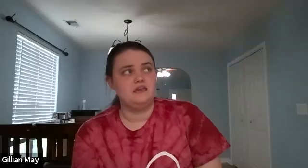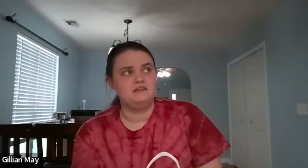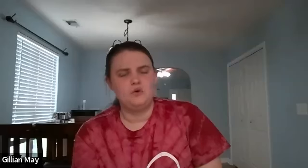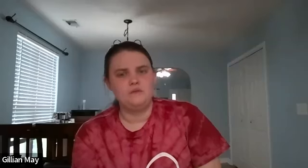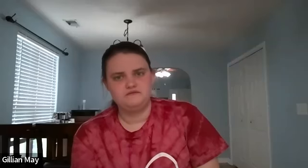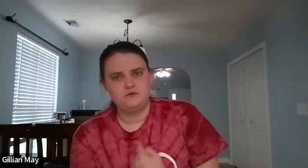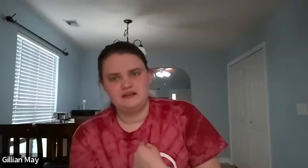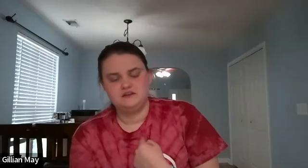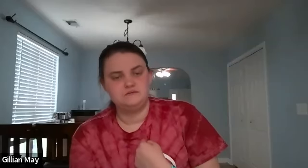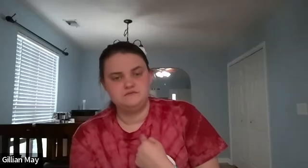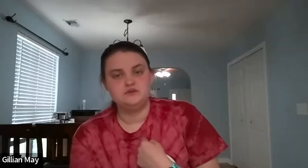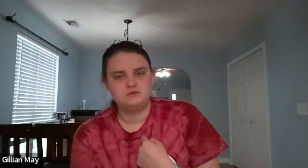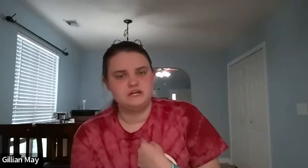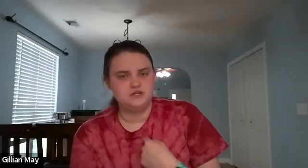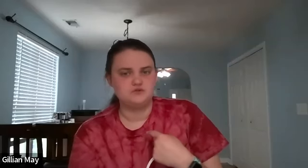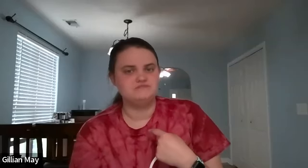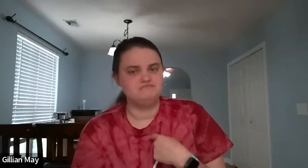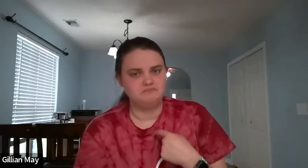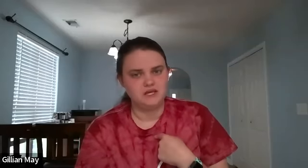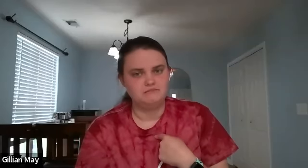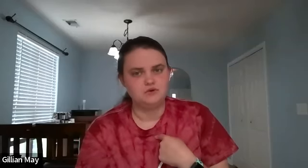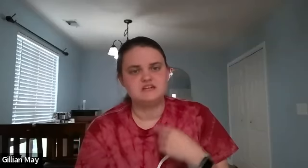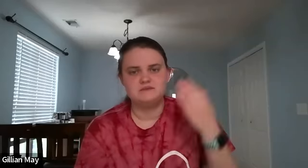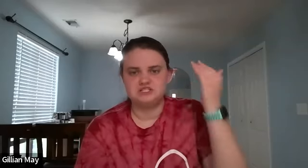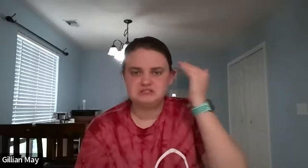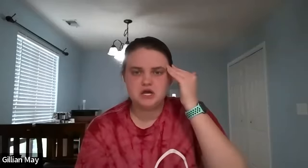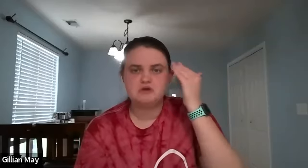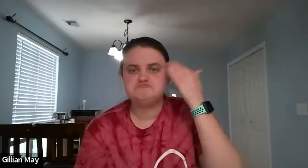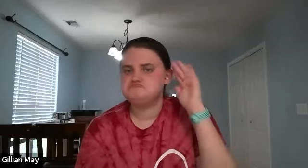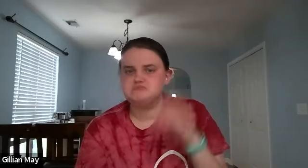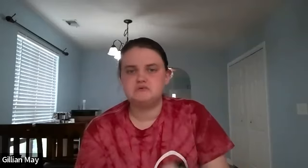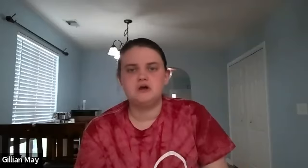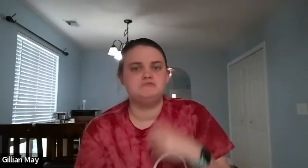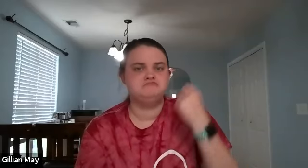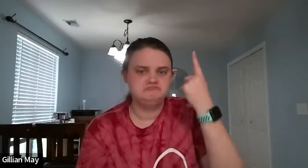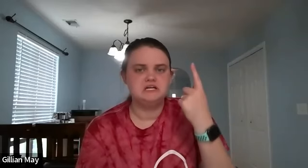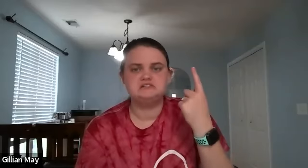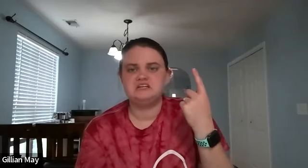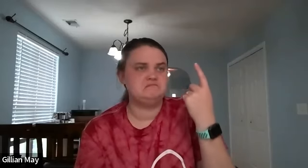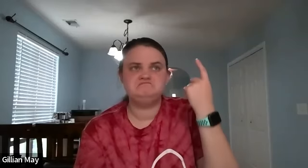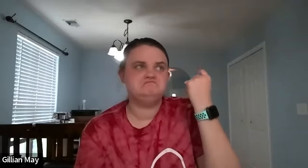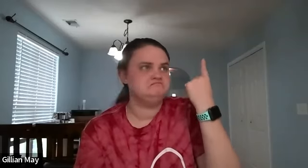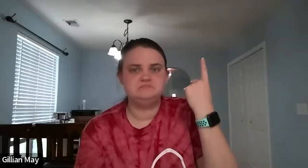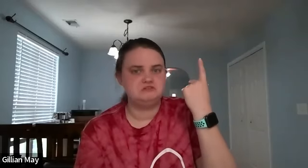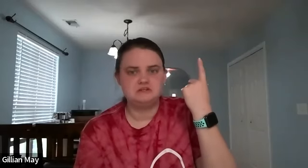And only for like a confused would I use me. Most of the time it's just no, don't know, understand, don't